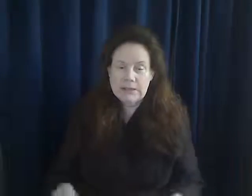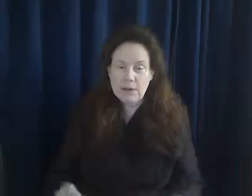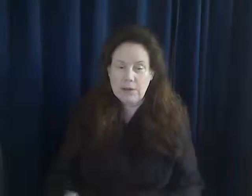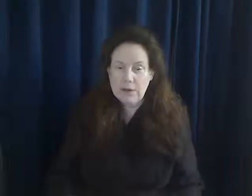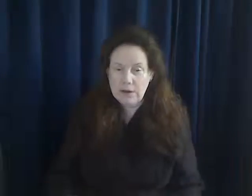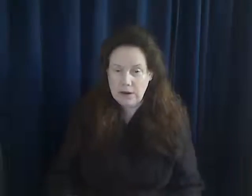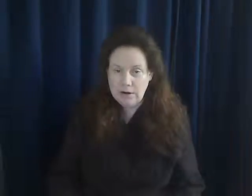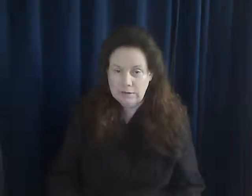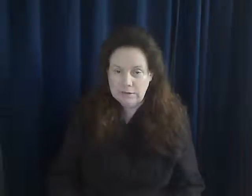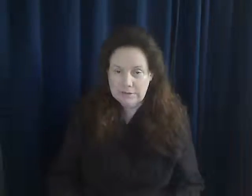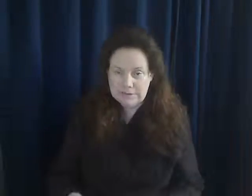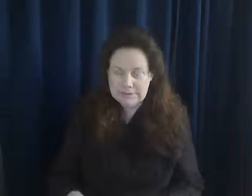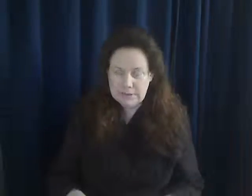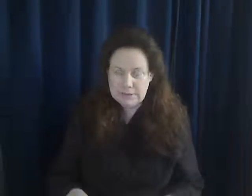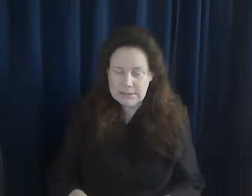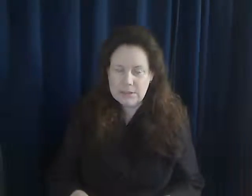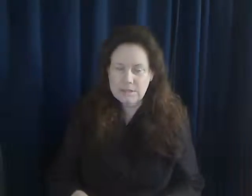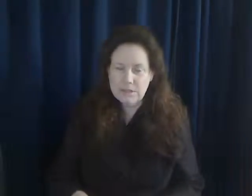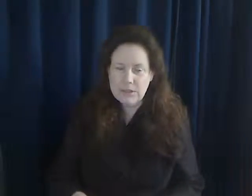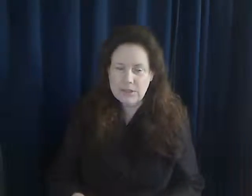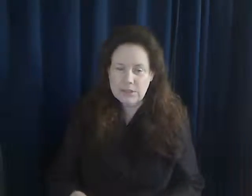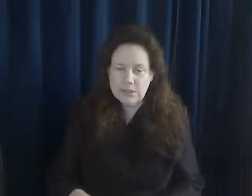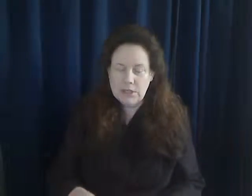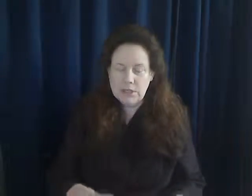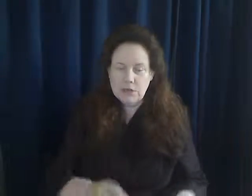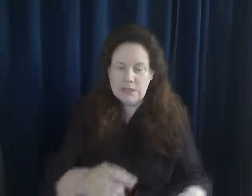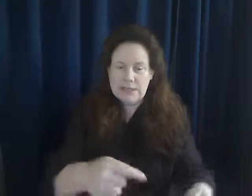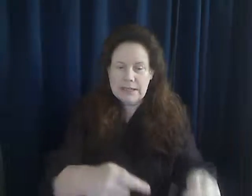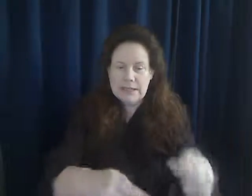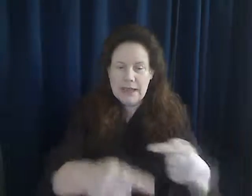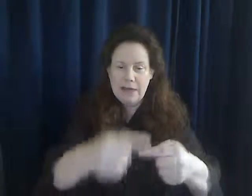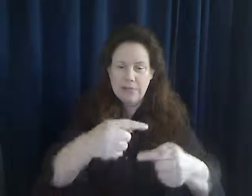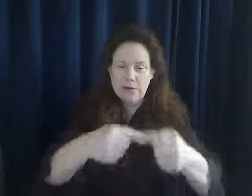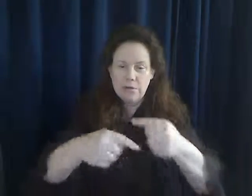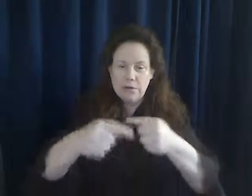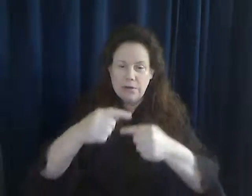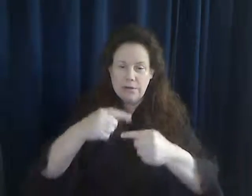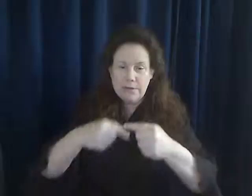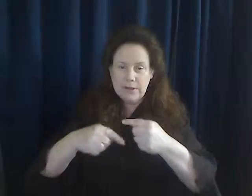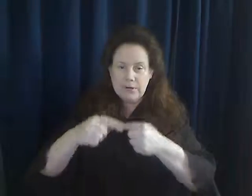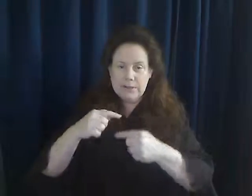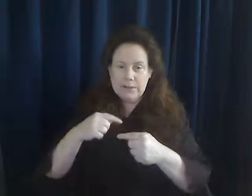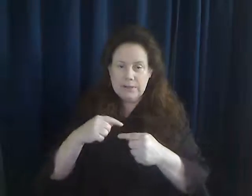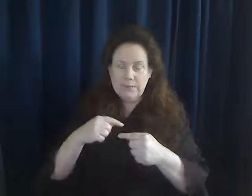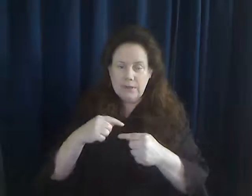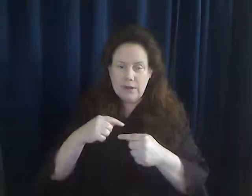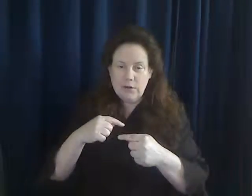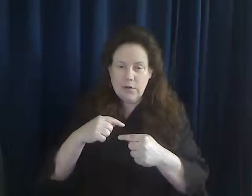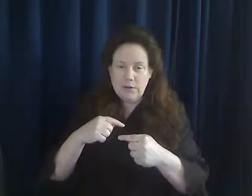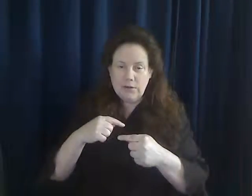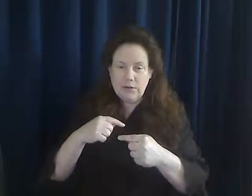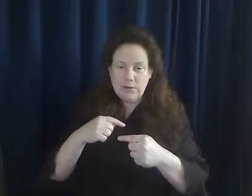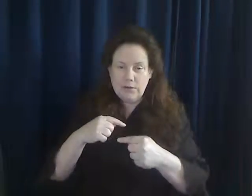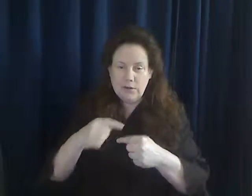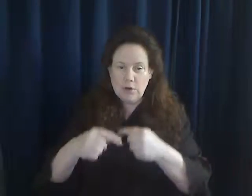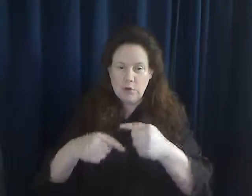So there's a slight variation. You can say coming where your fingers leapfrog over each other,